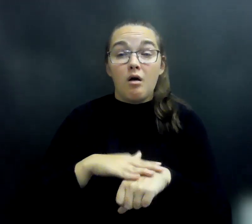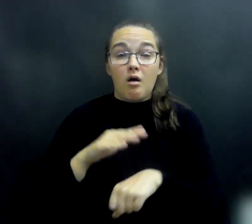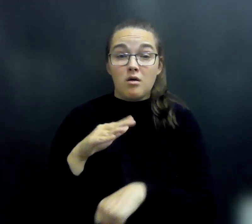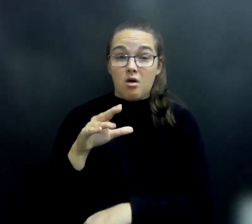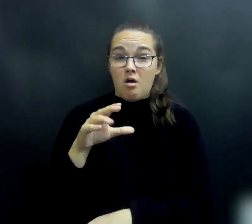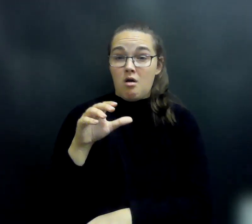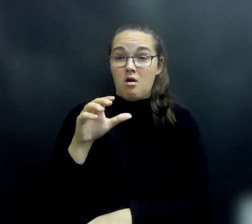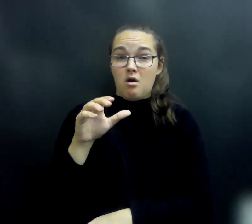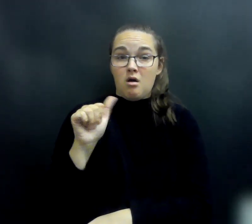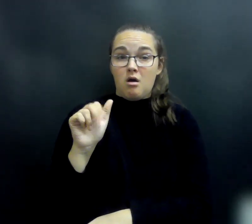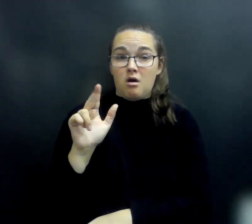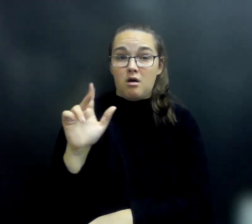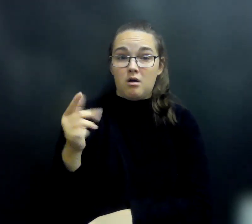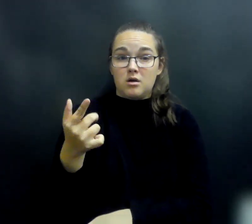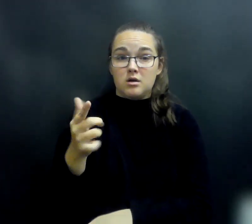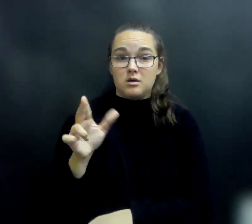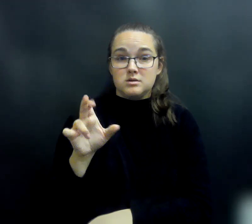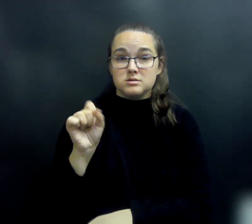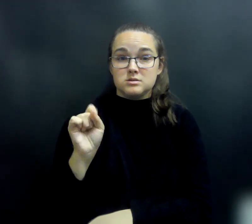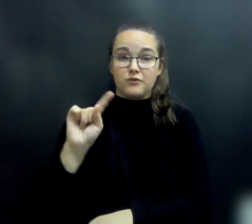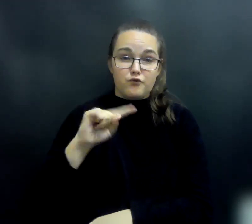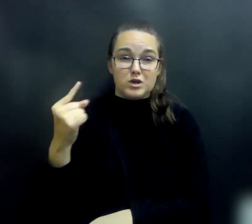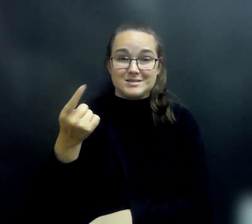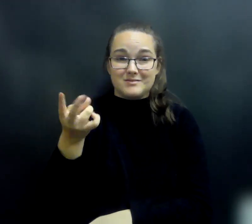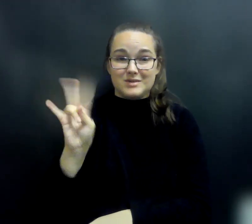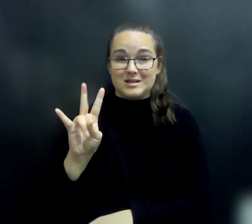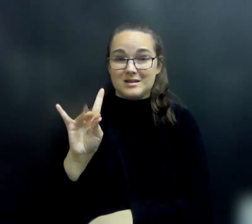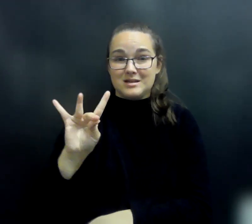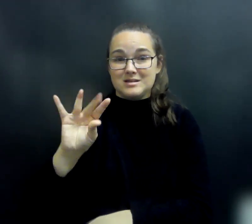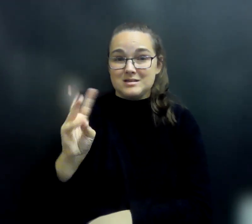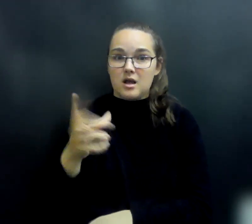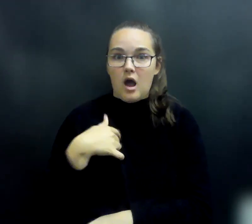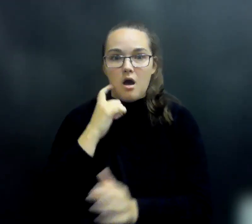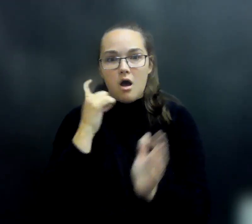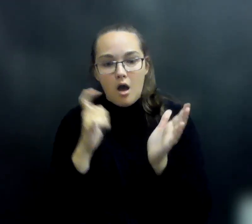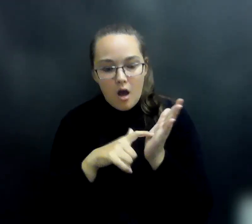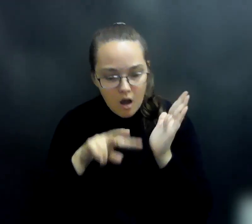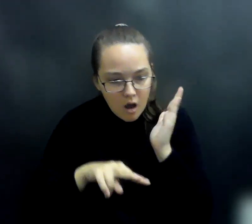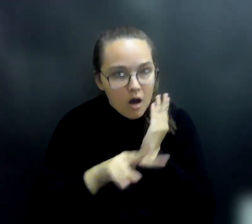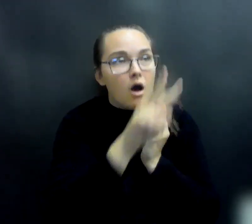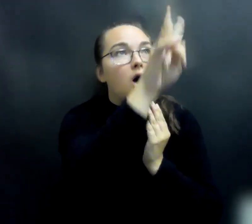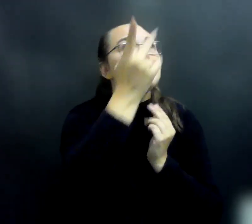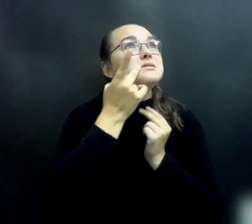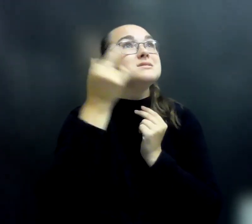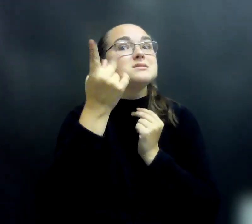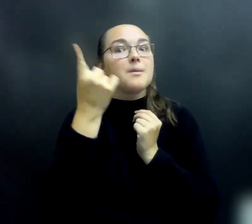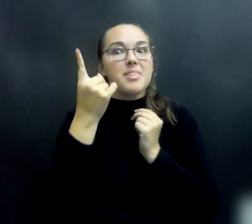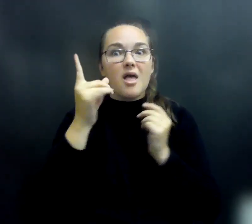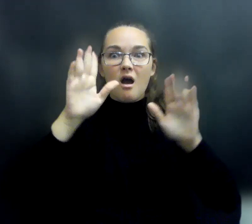On August 1, 1786, I spied something quite remarkable indeed. In my